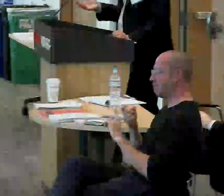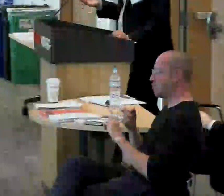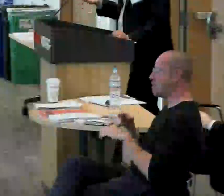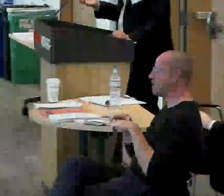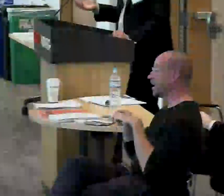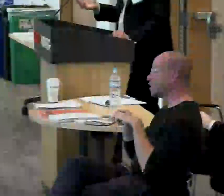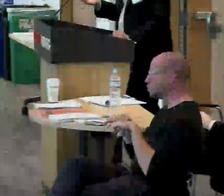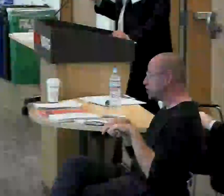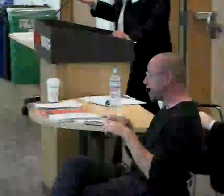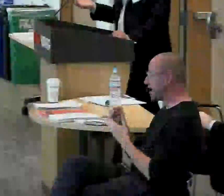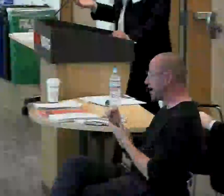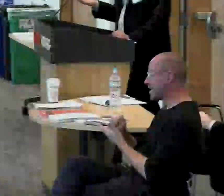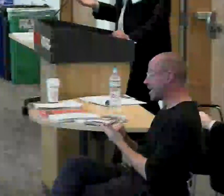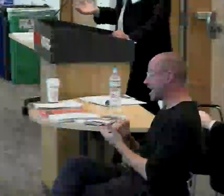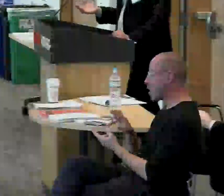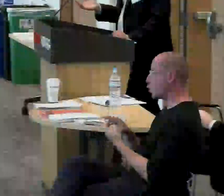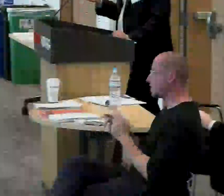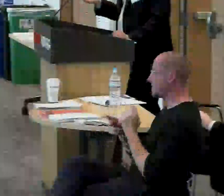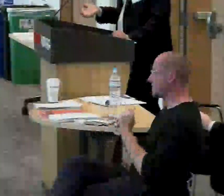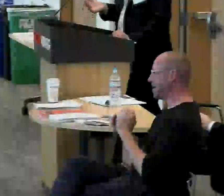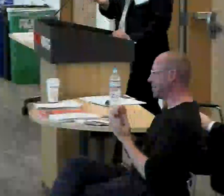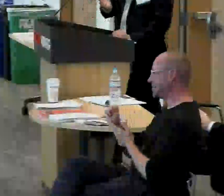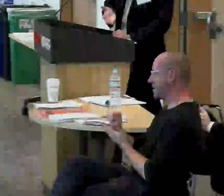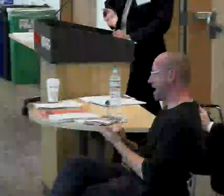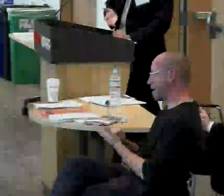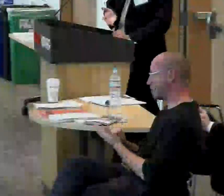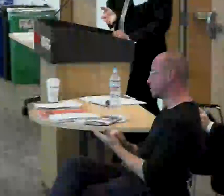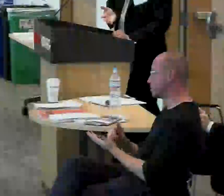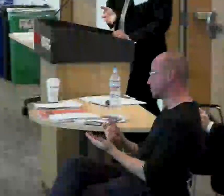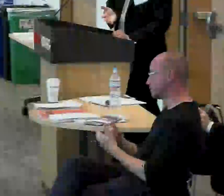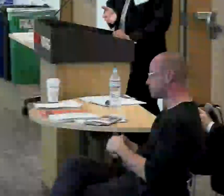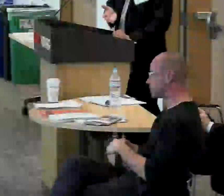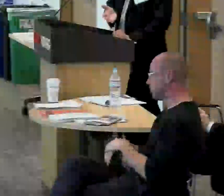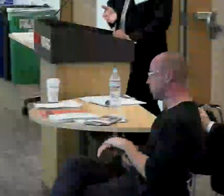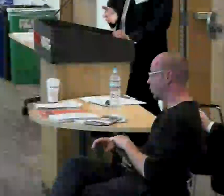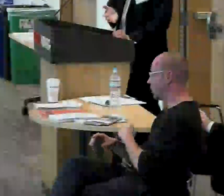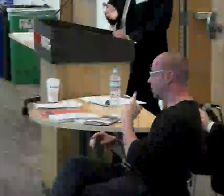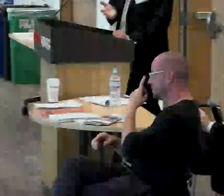checking account or savings account as the base of that to link money to that account.